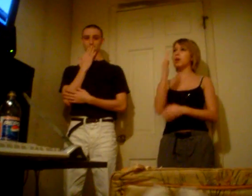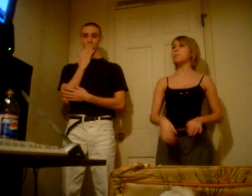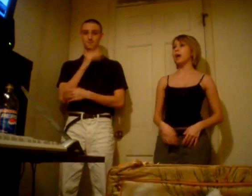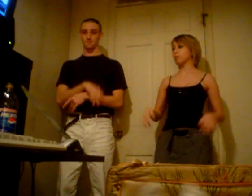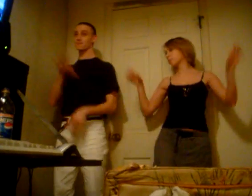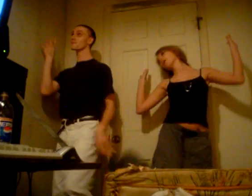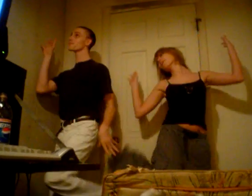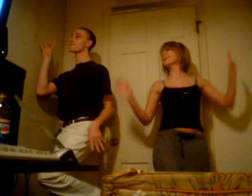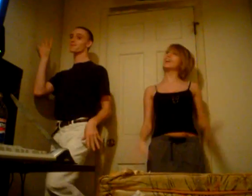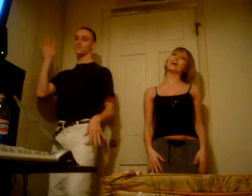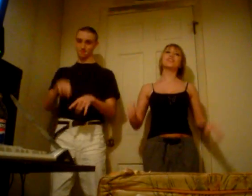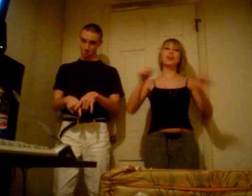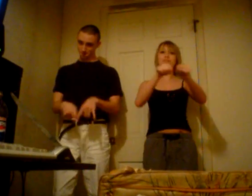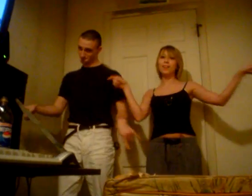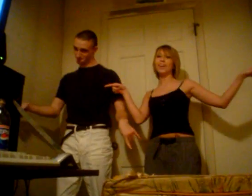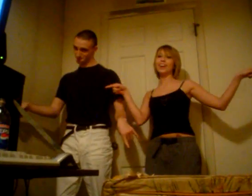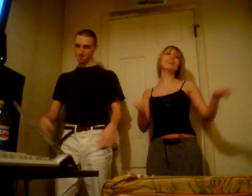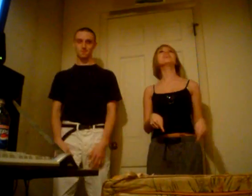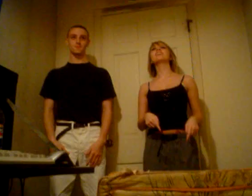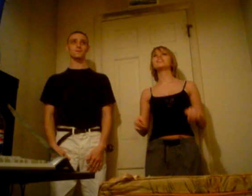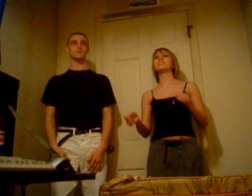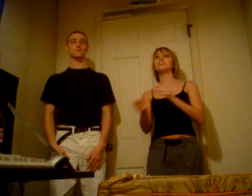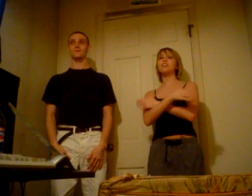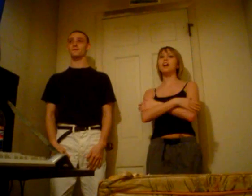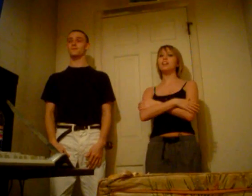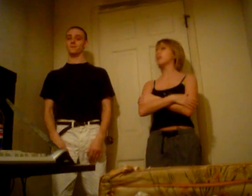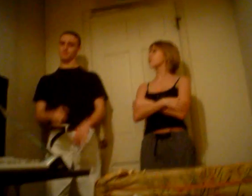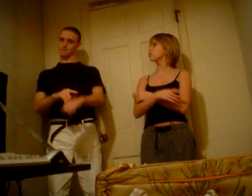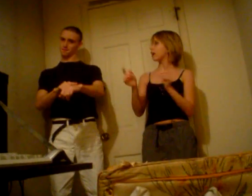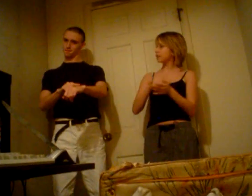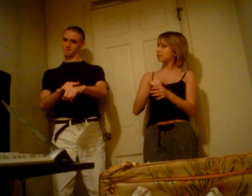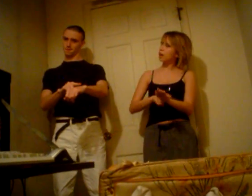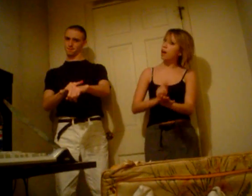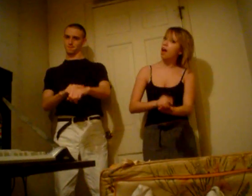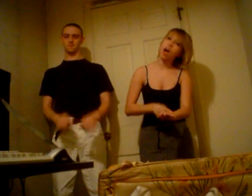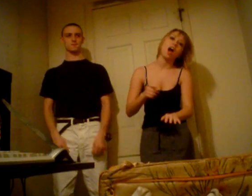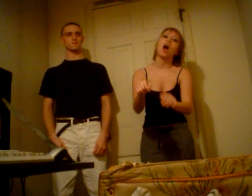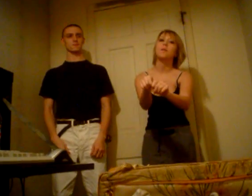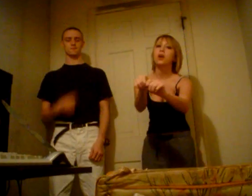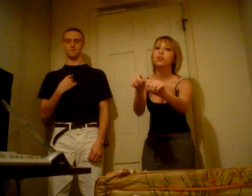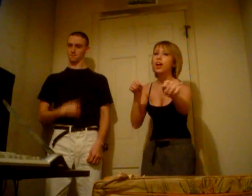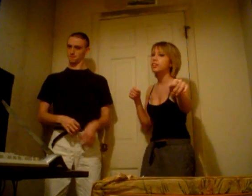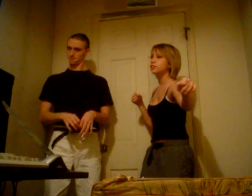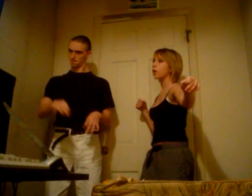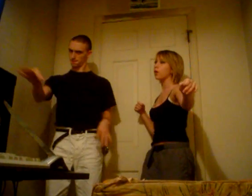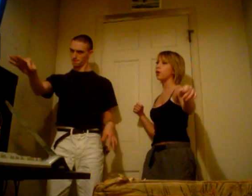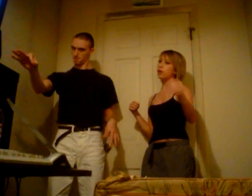Bound and broken on the floor You're a little late I'm already torn